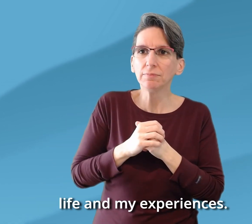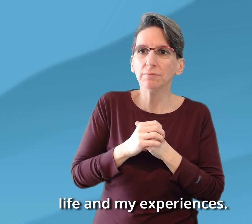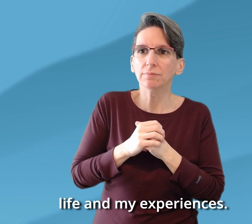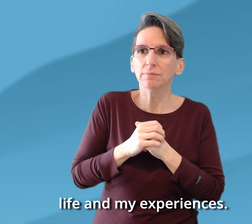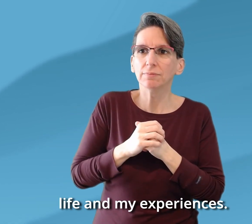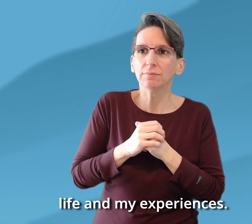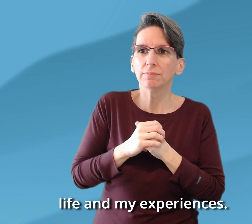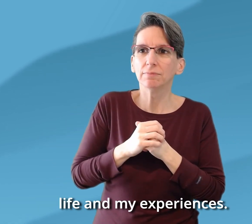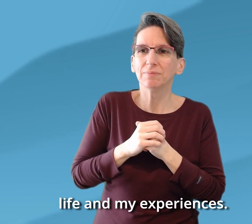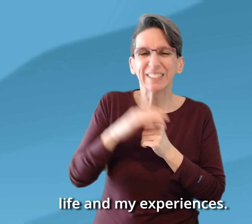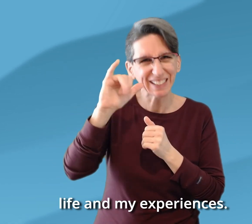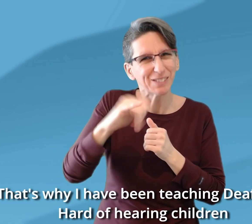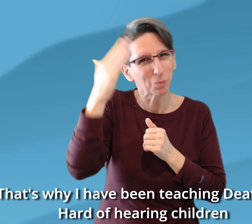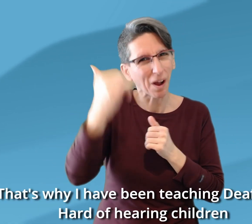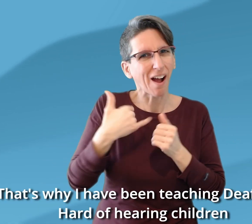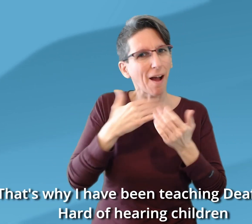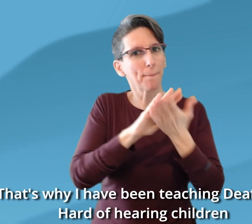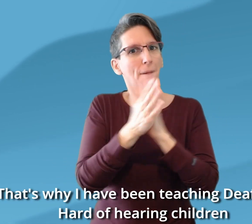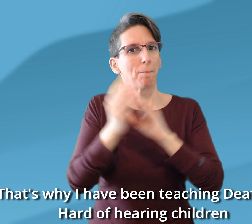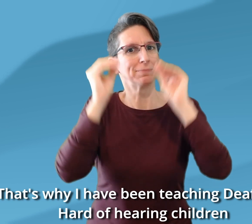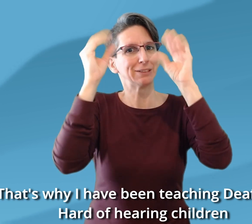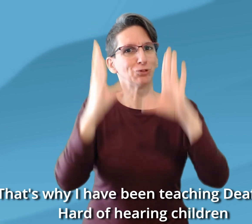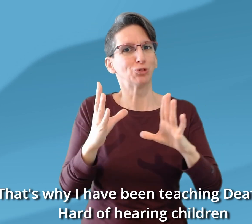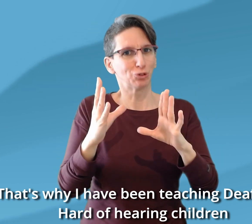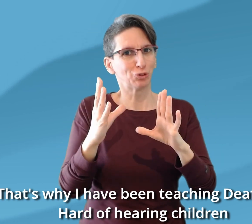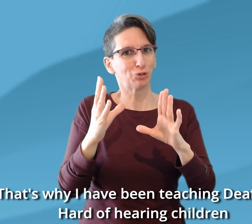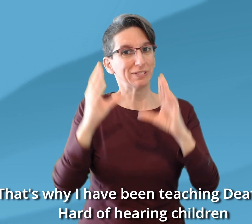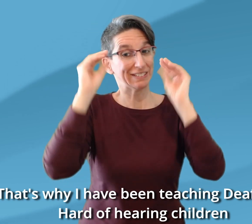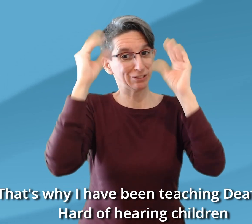The language really had an impact on my life and my experiences.